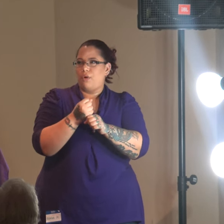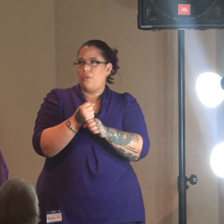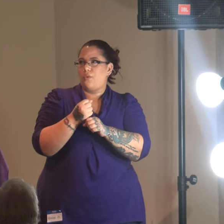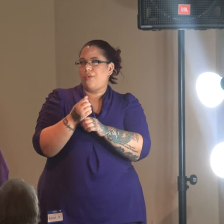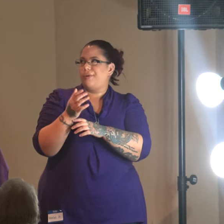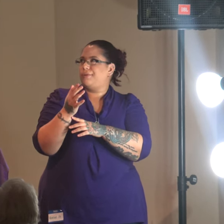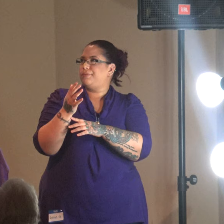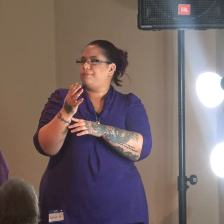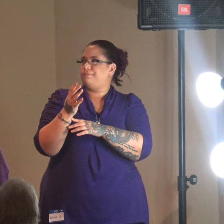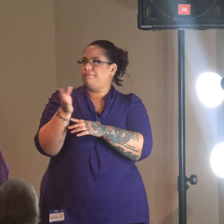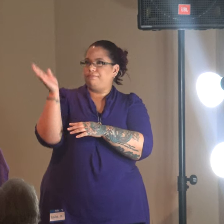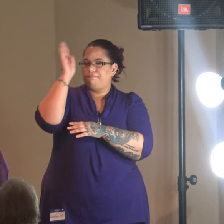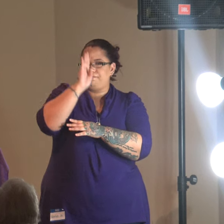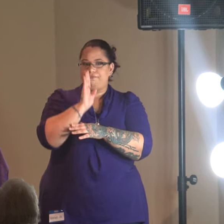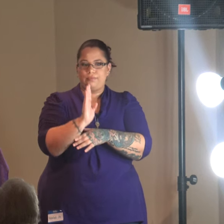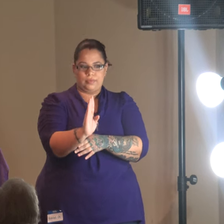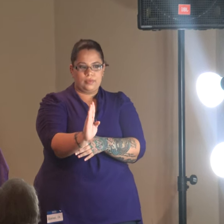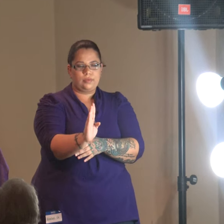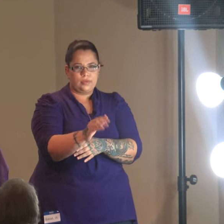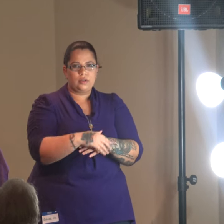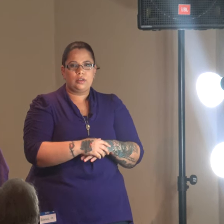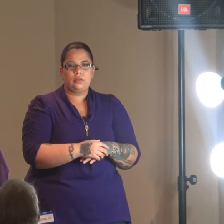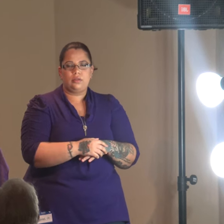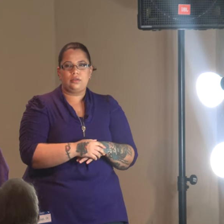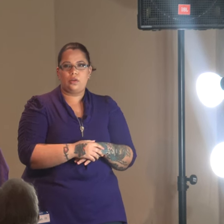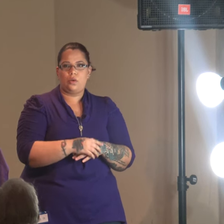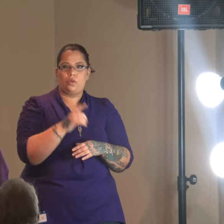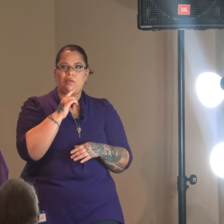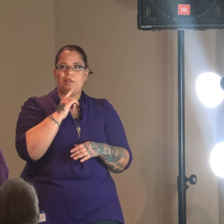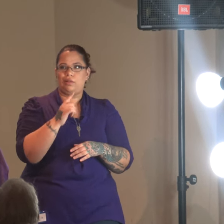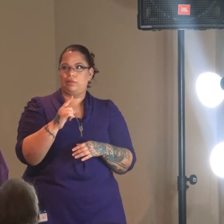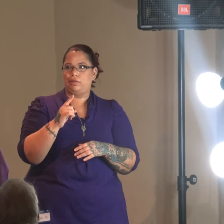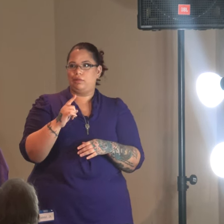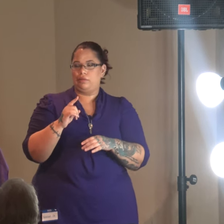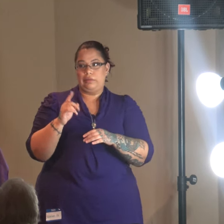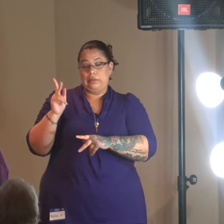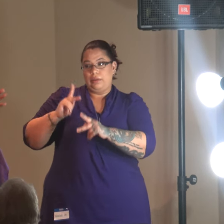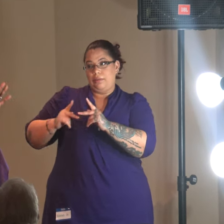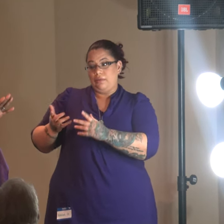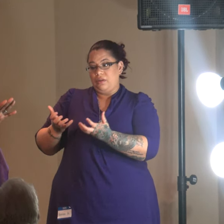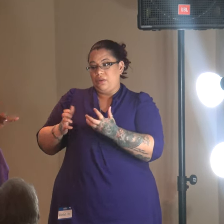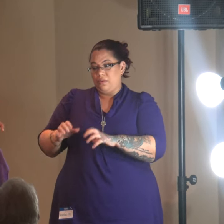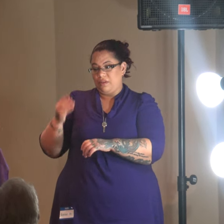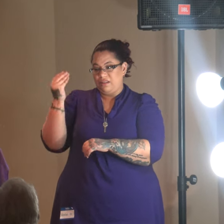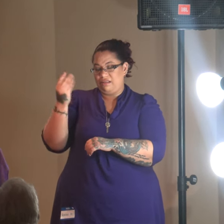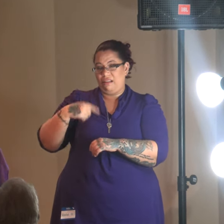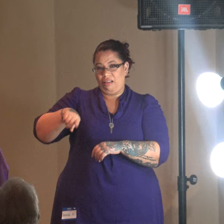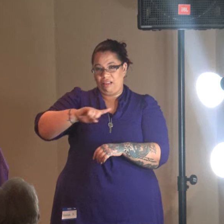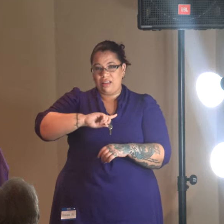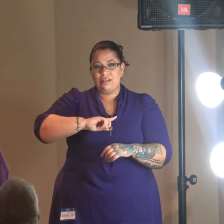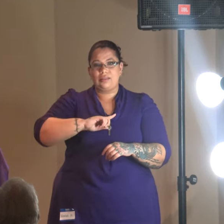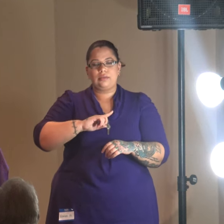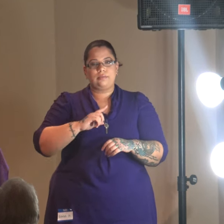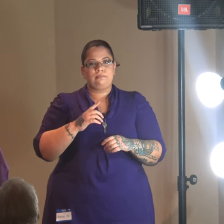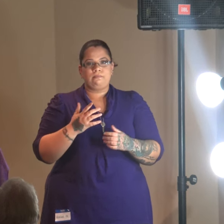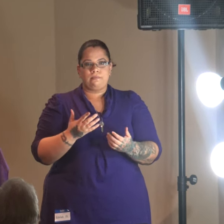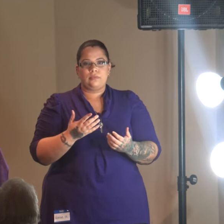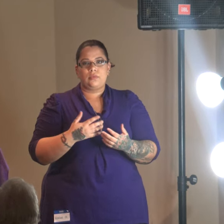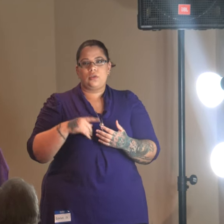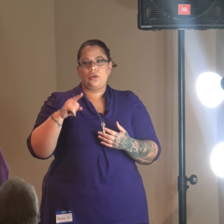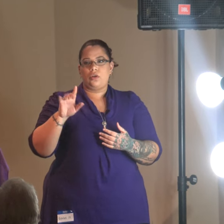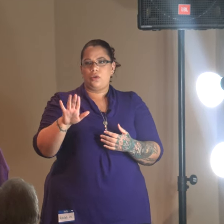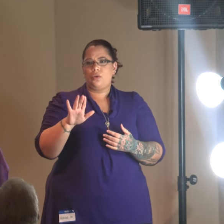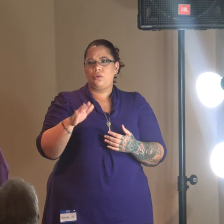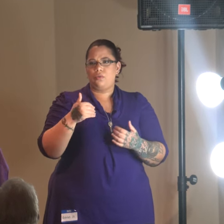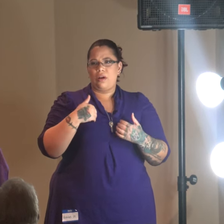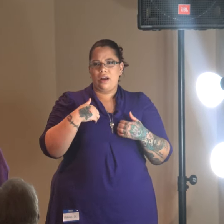I do that? Because the truth that nobody wants to tell us, or they didn't in my structured religion that I came from, is that you have dominion and control